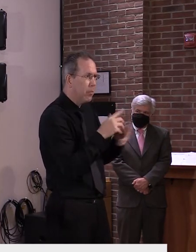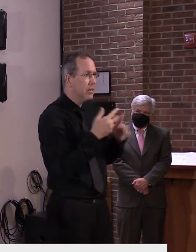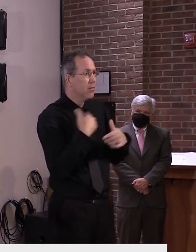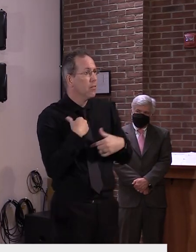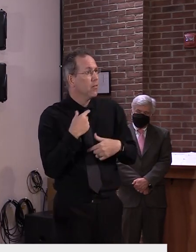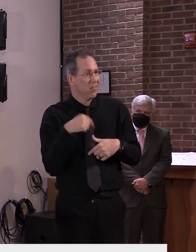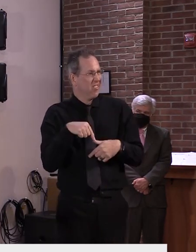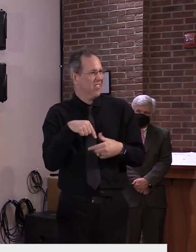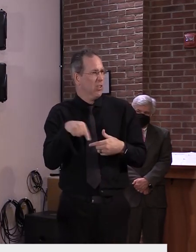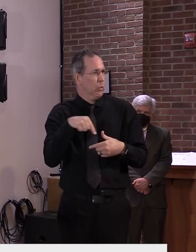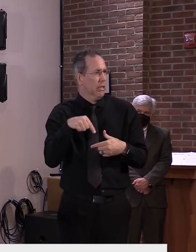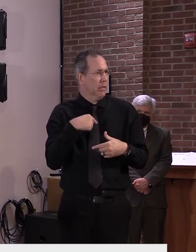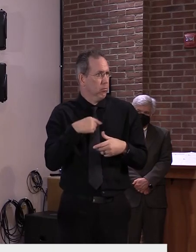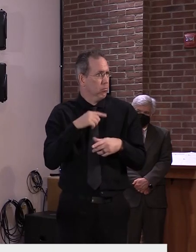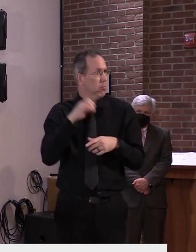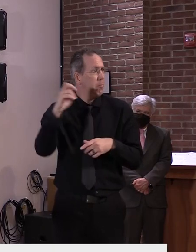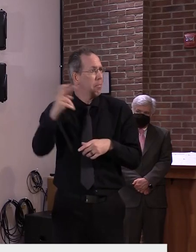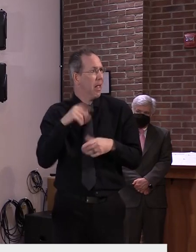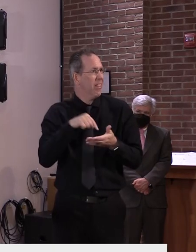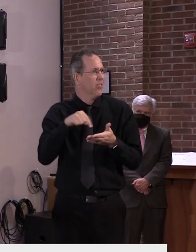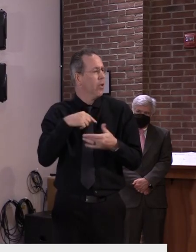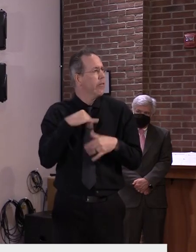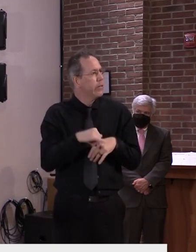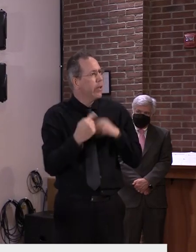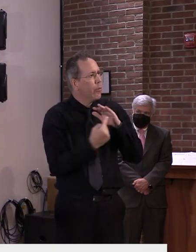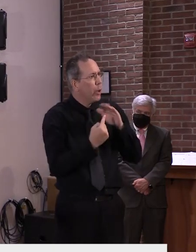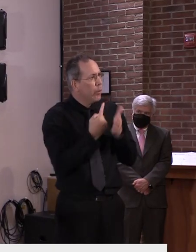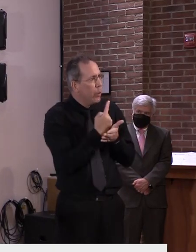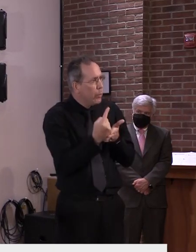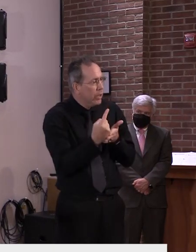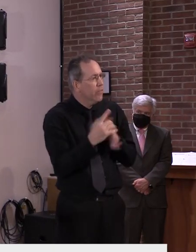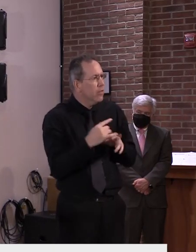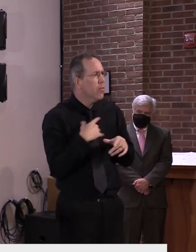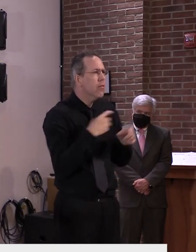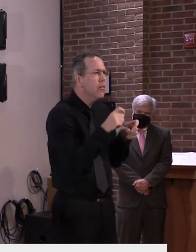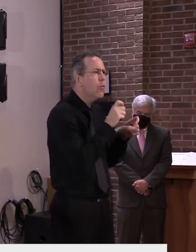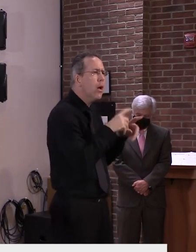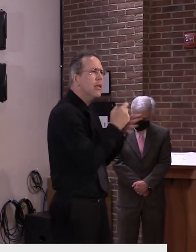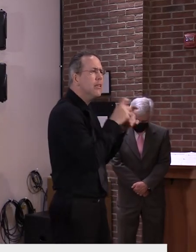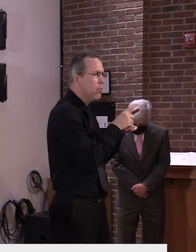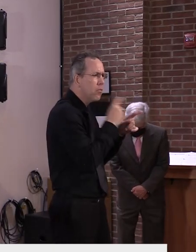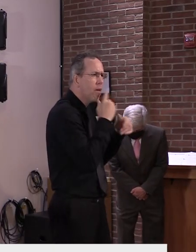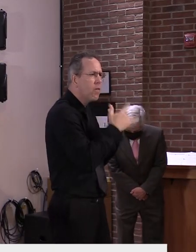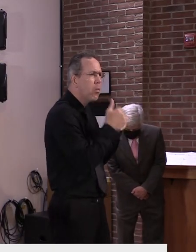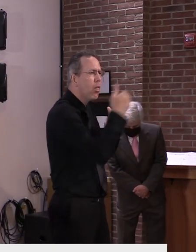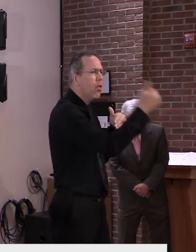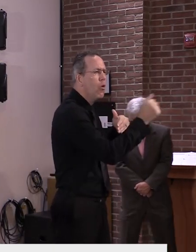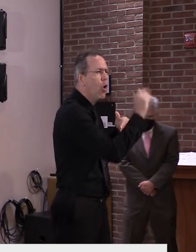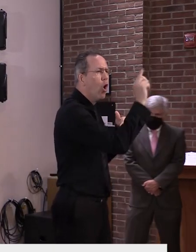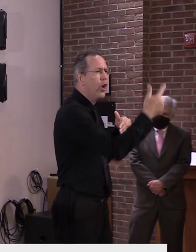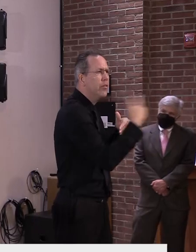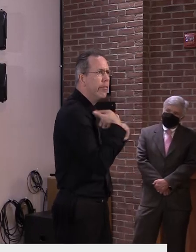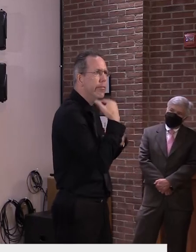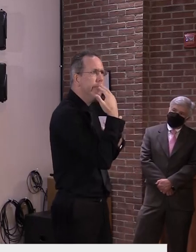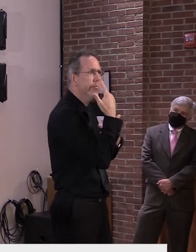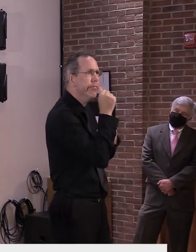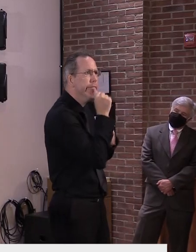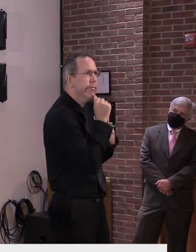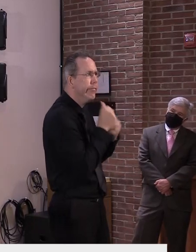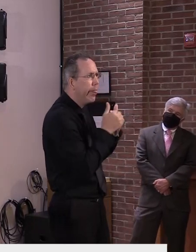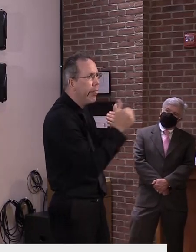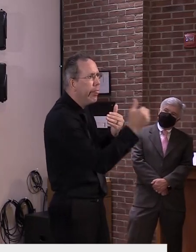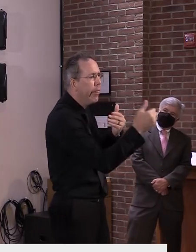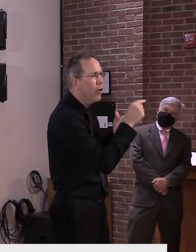it points out the fact we have multiple avenues for you to pursue. So you could return to Vermont and,